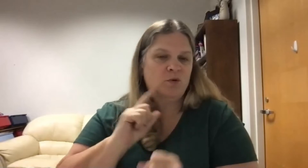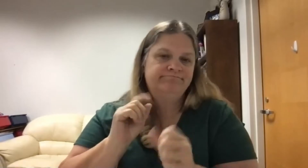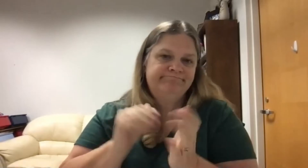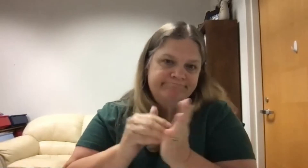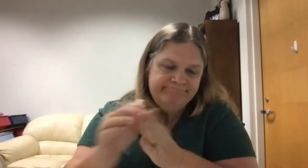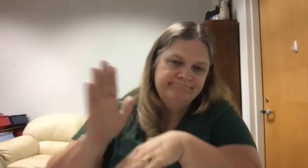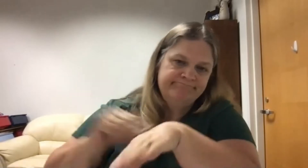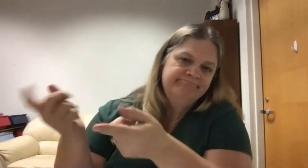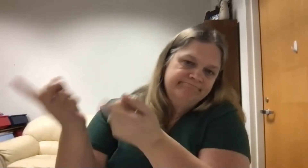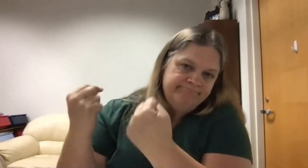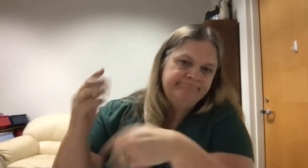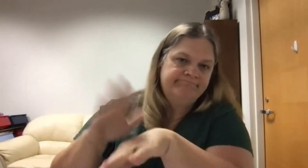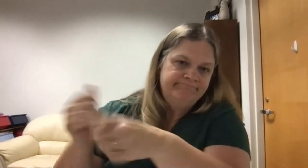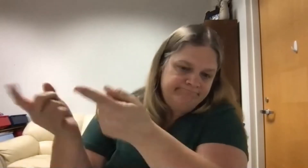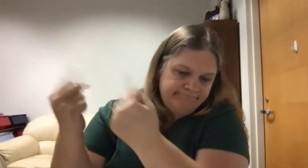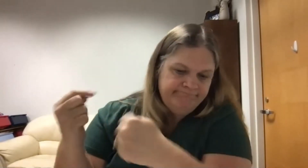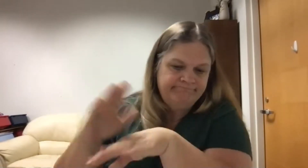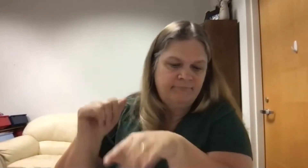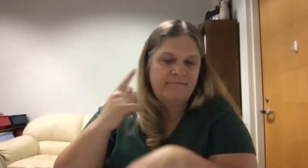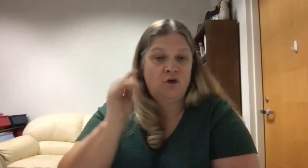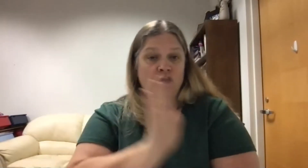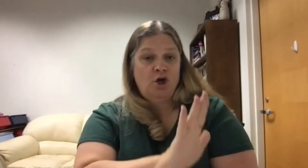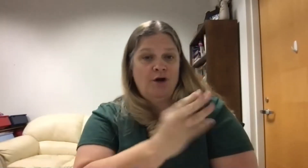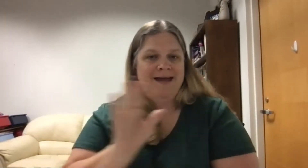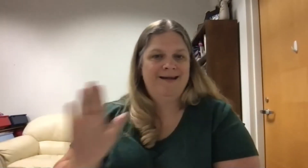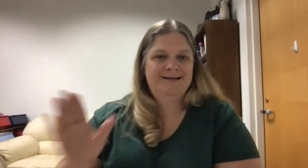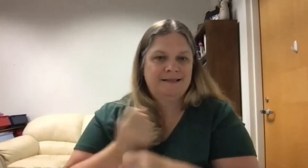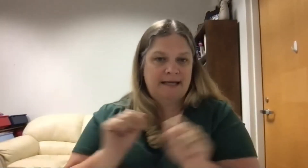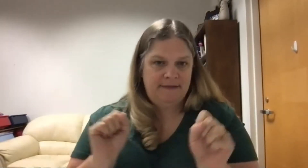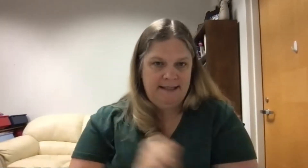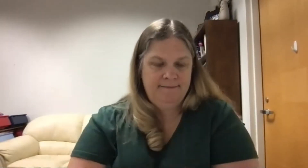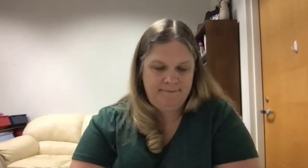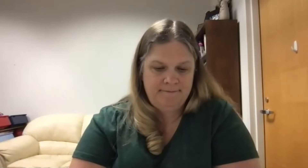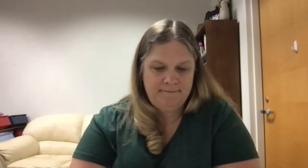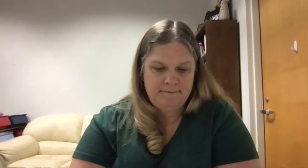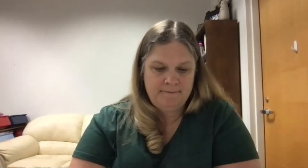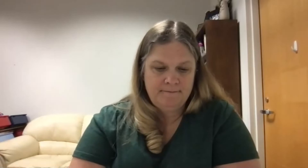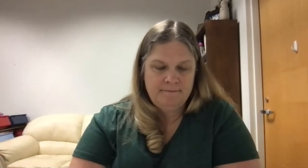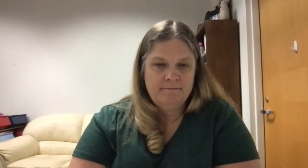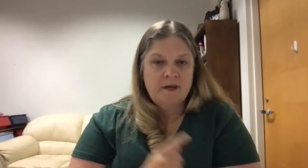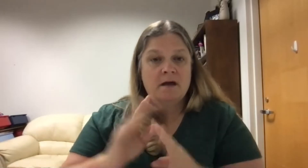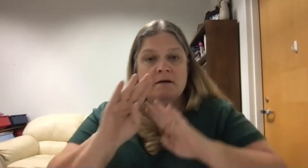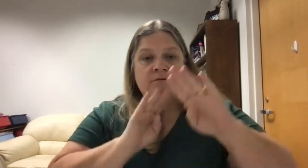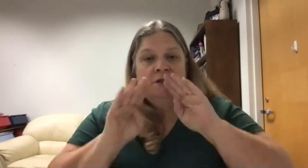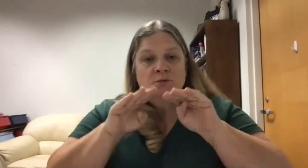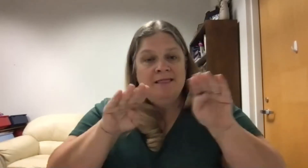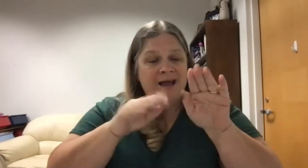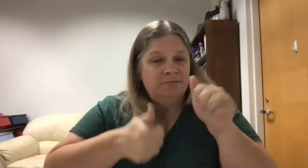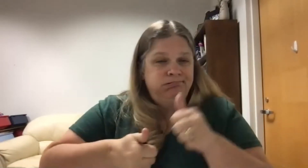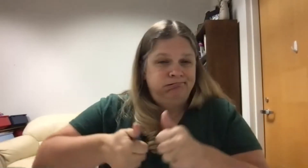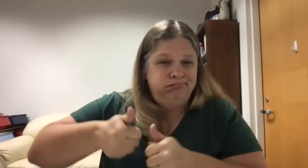to a mental health deputy or officers were frequently called to come in for her and his